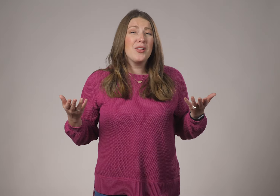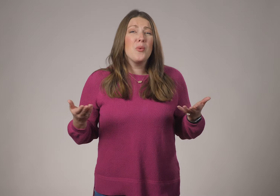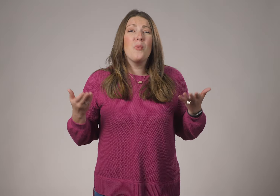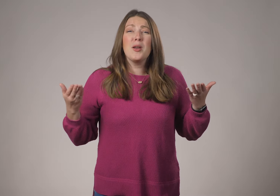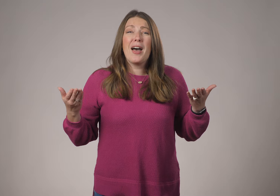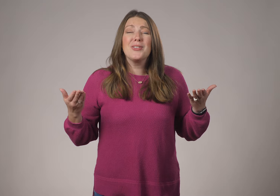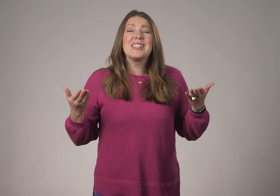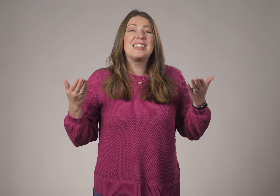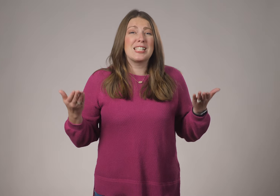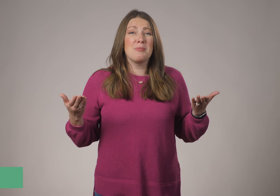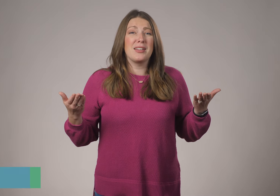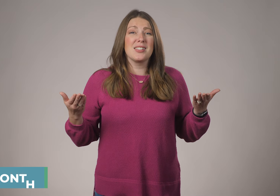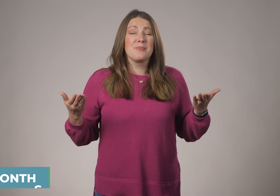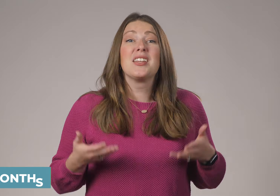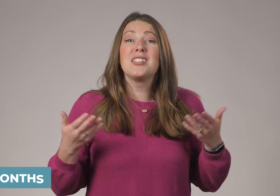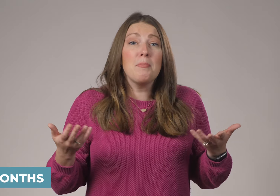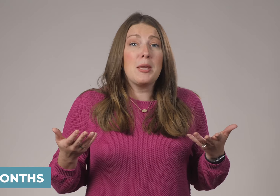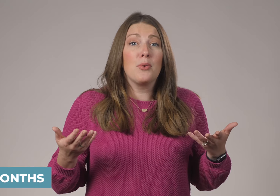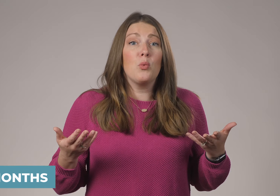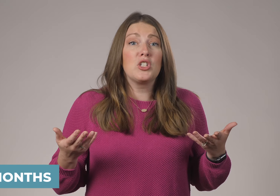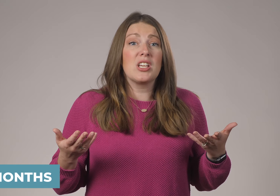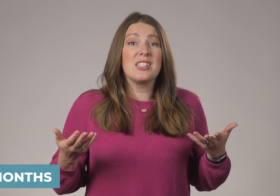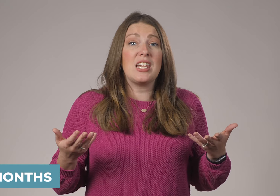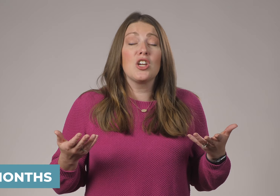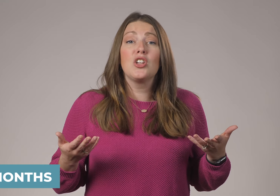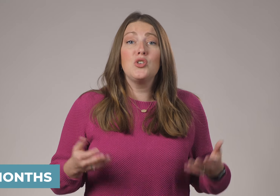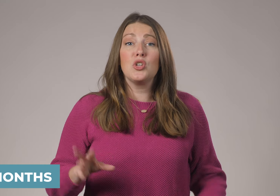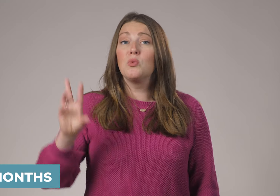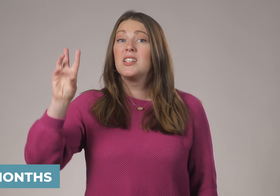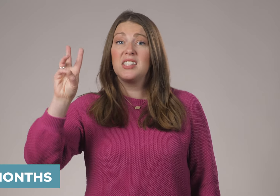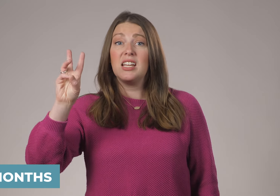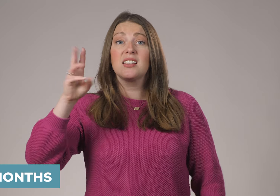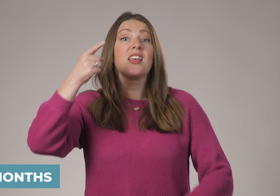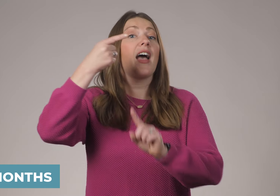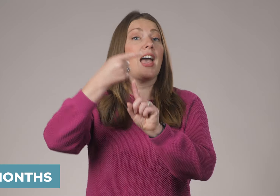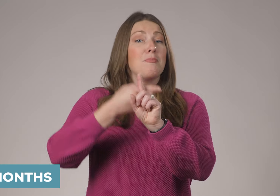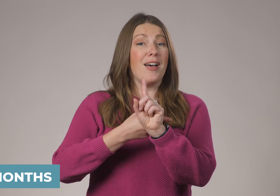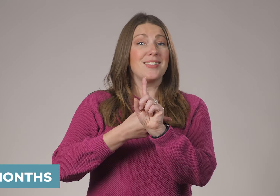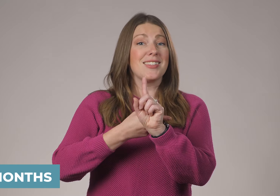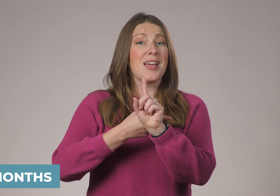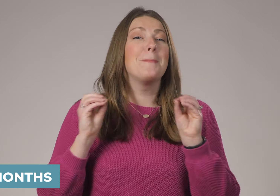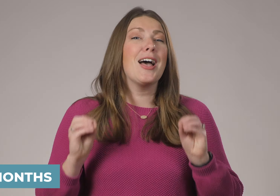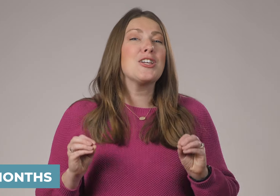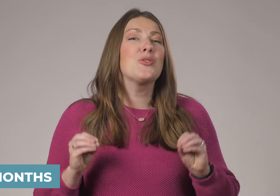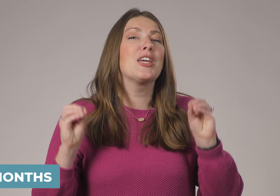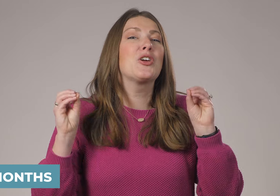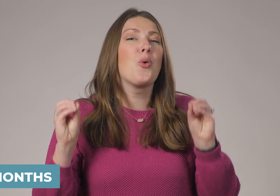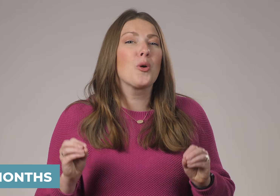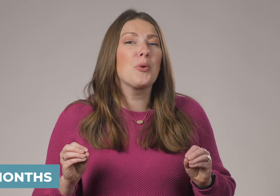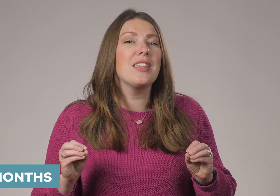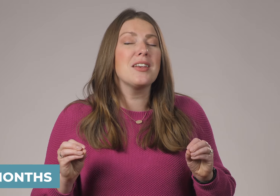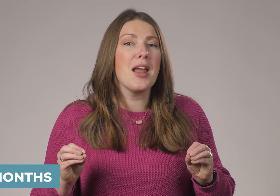Well, what about 6 months? Some people would just think you do 6 and months, but you can incorporate the